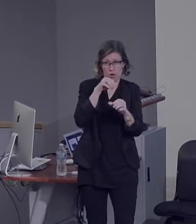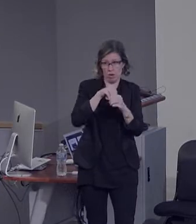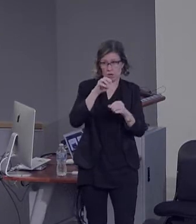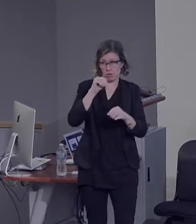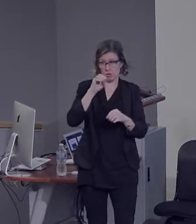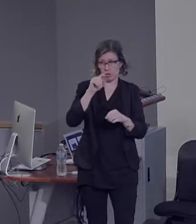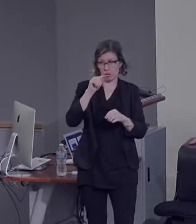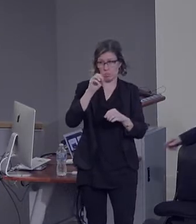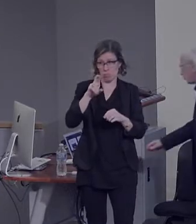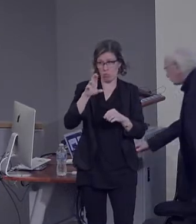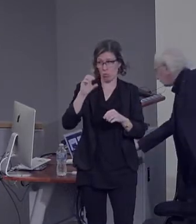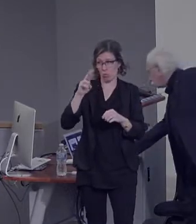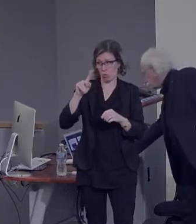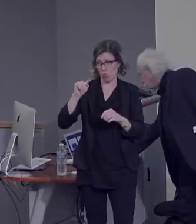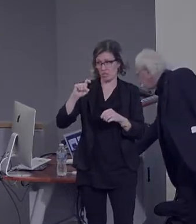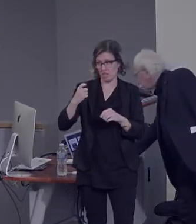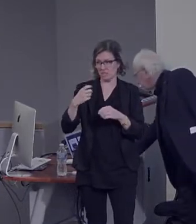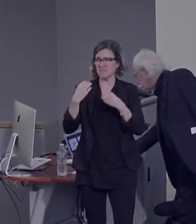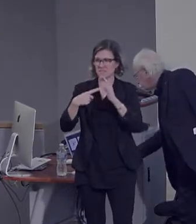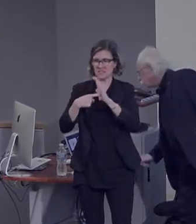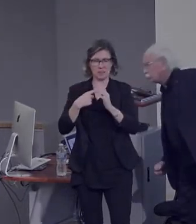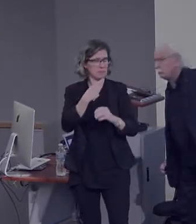is a slide which show you